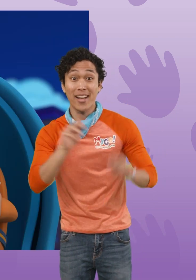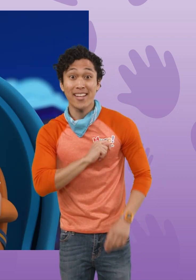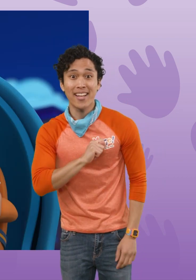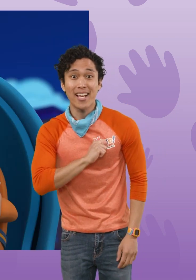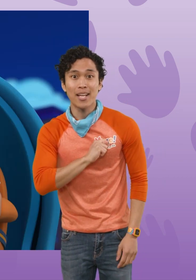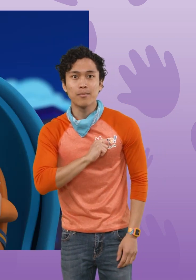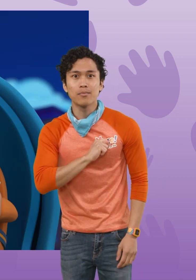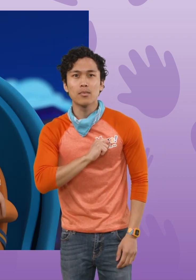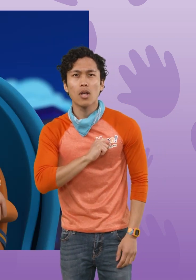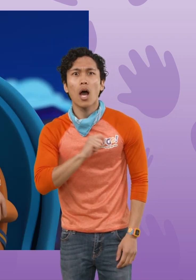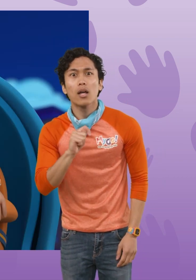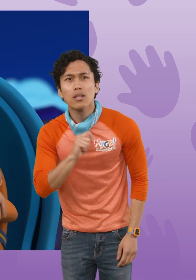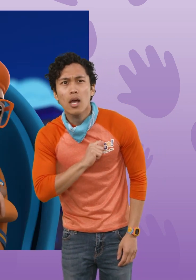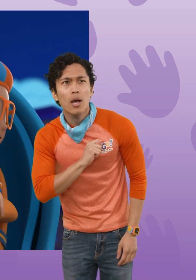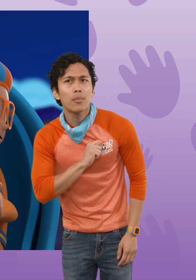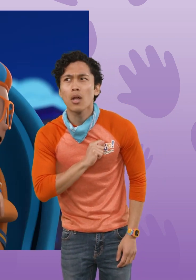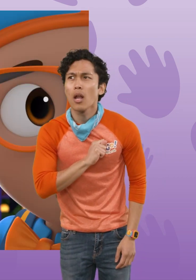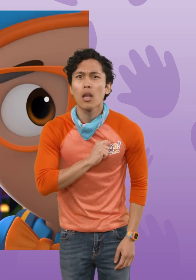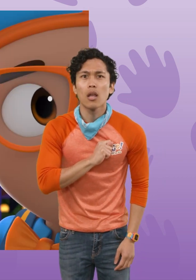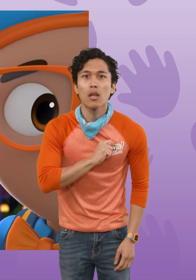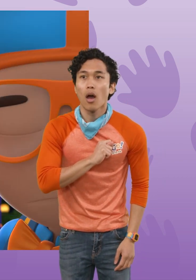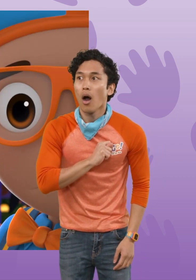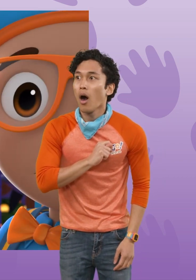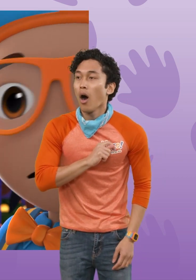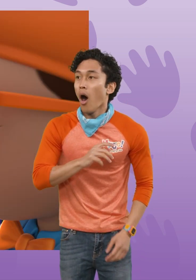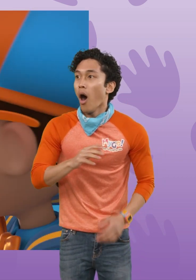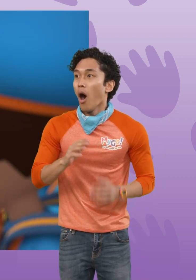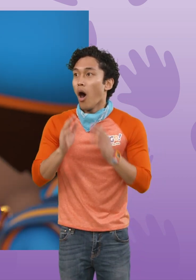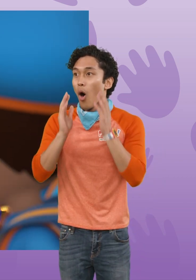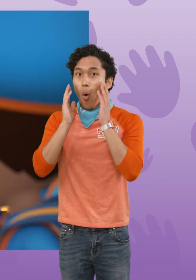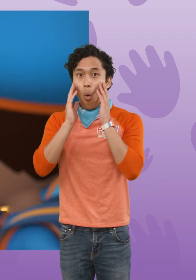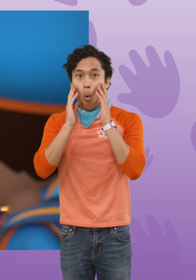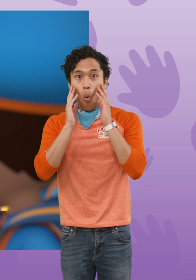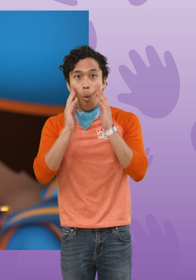Ready, Tabs? Tabs! What?